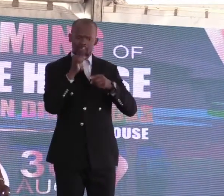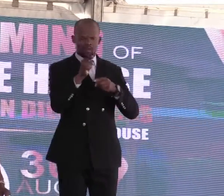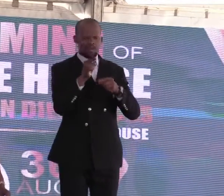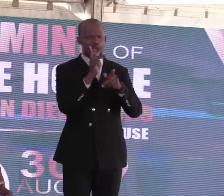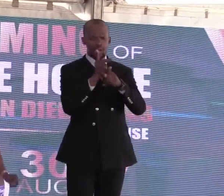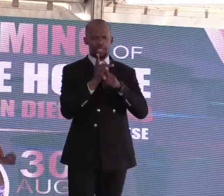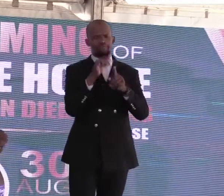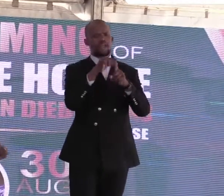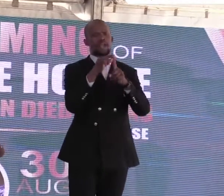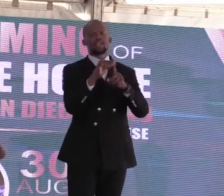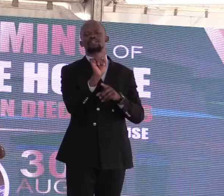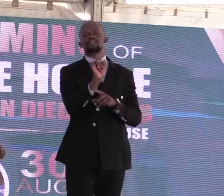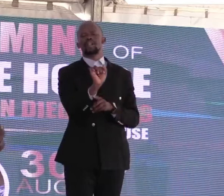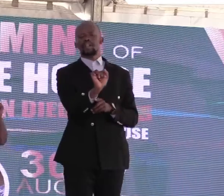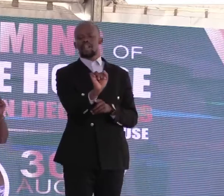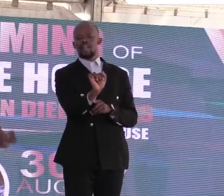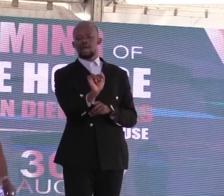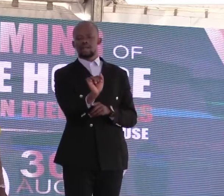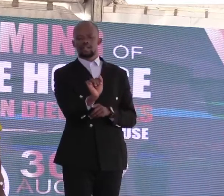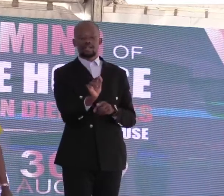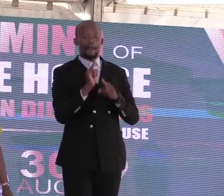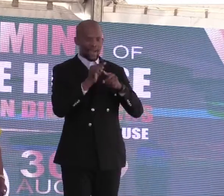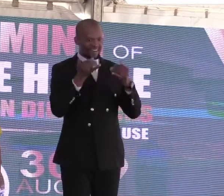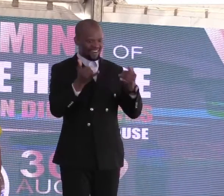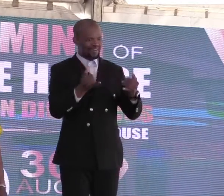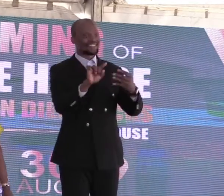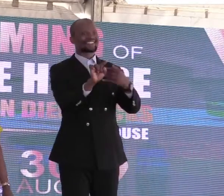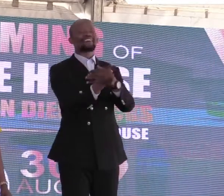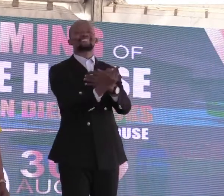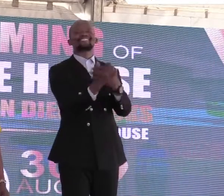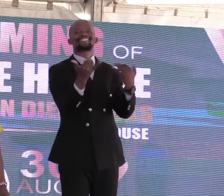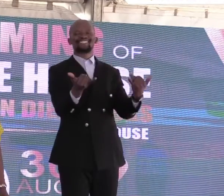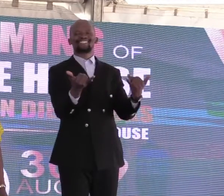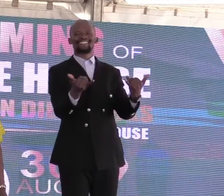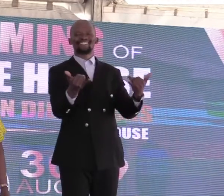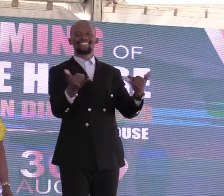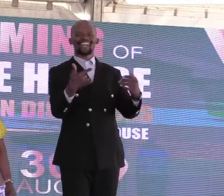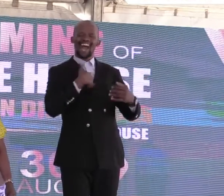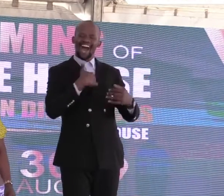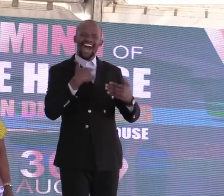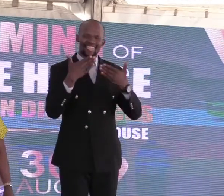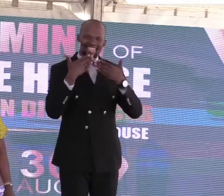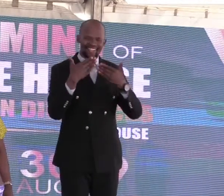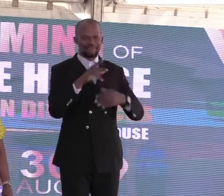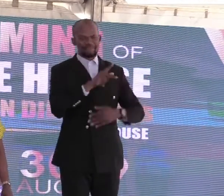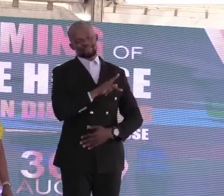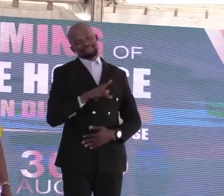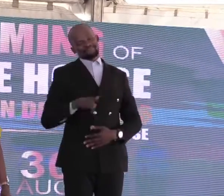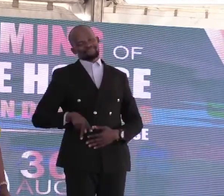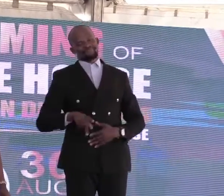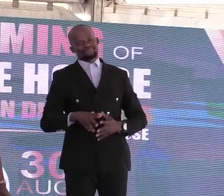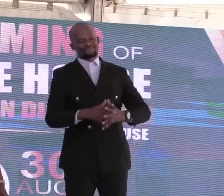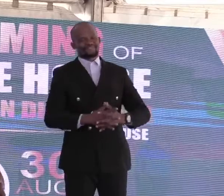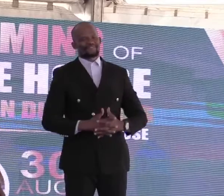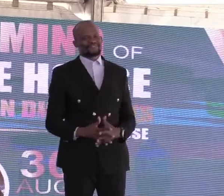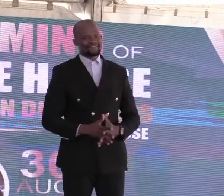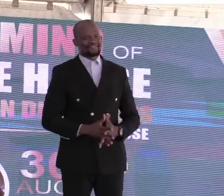word. Therefore, it's happening today. I thank you, sir.